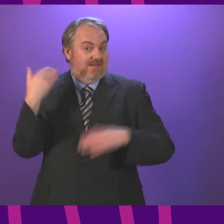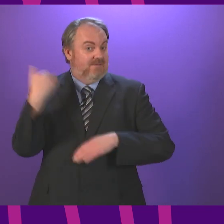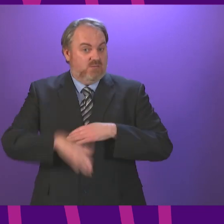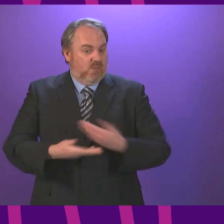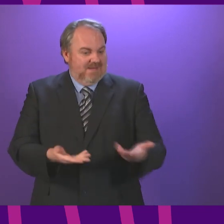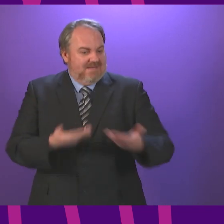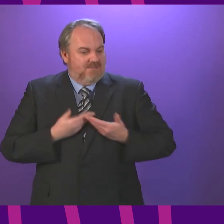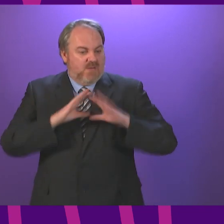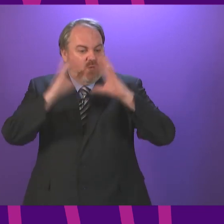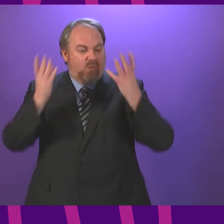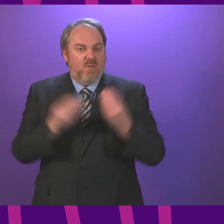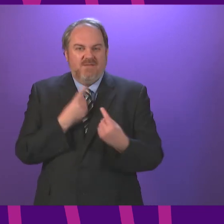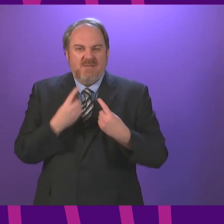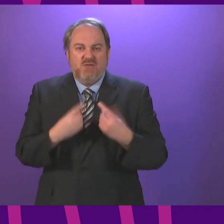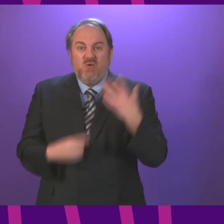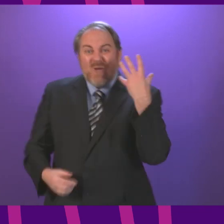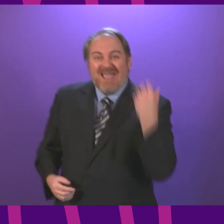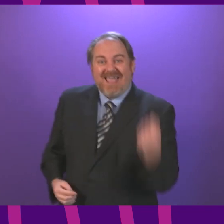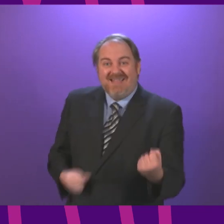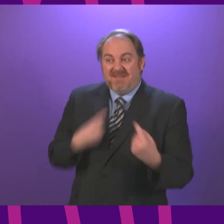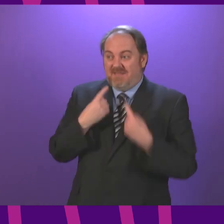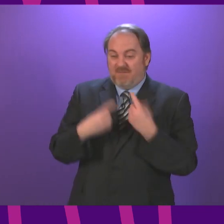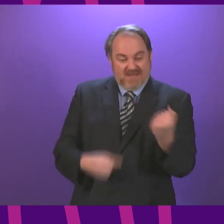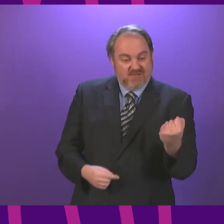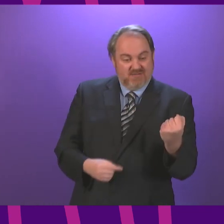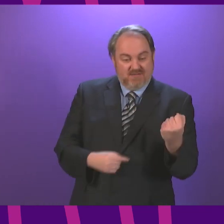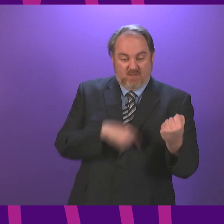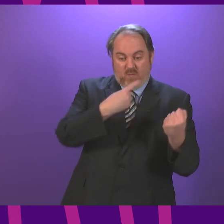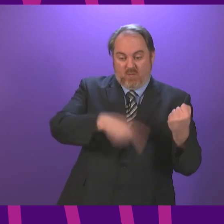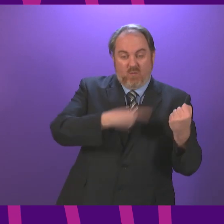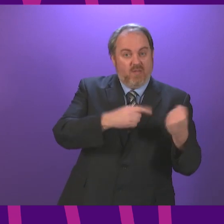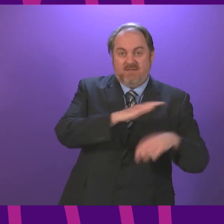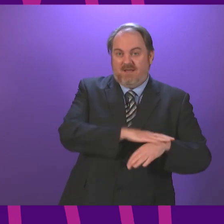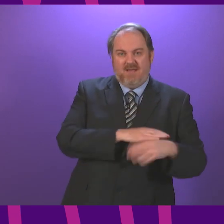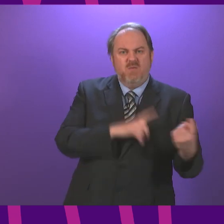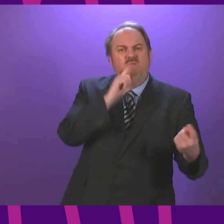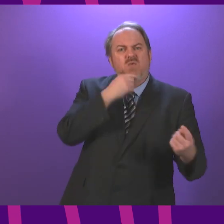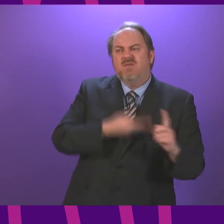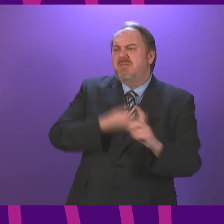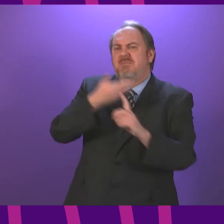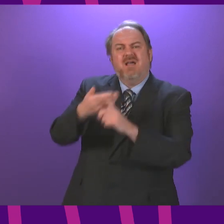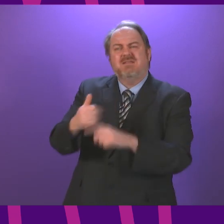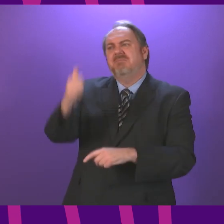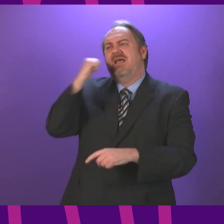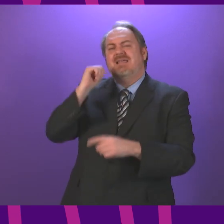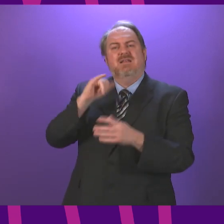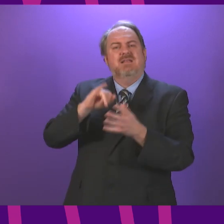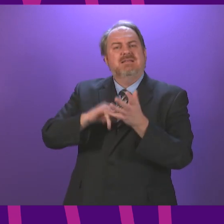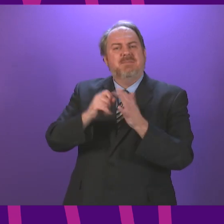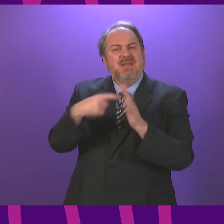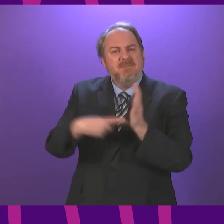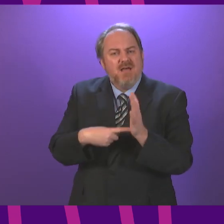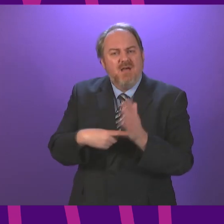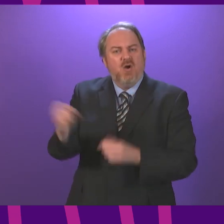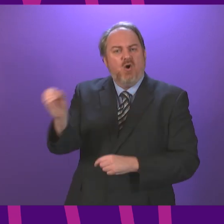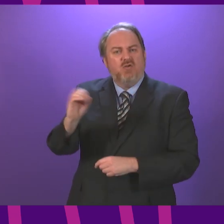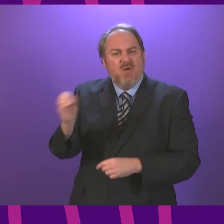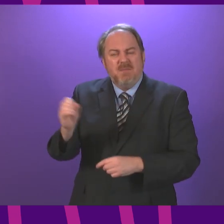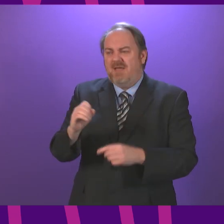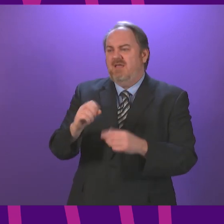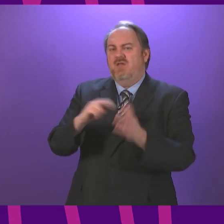was available the whole time. The government could have passed it to their lawyers in September or October or November, but they